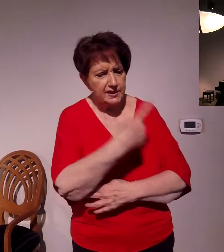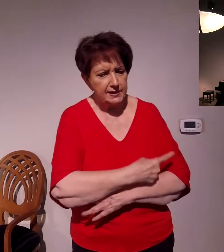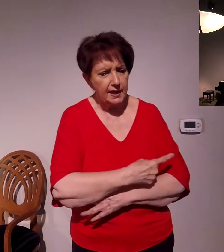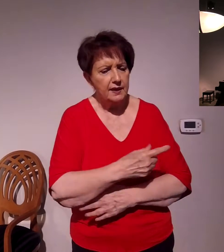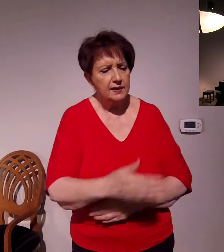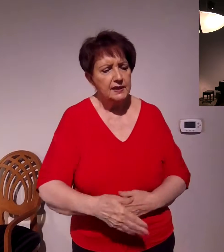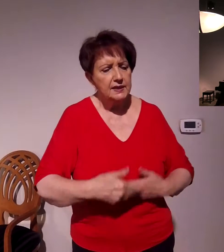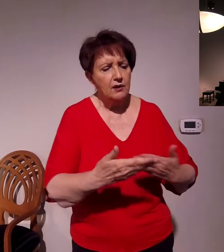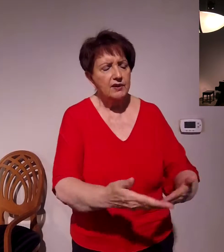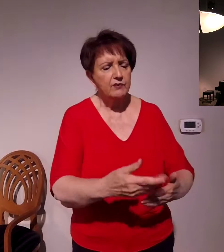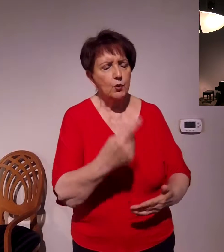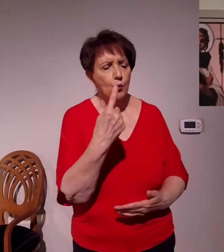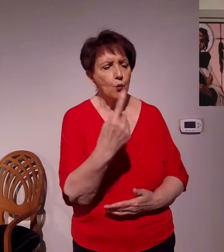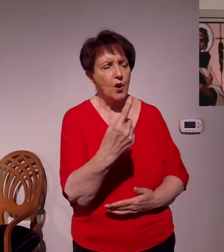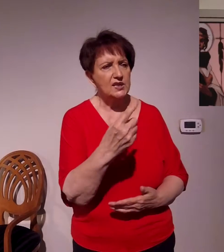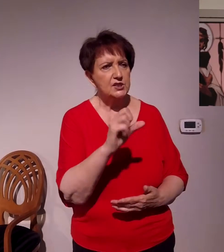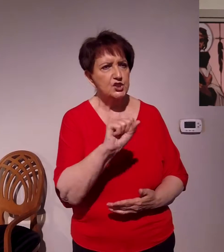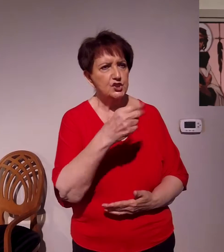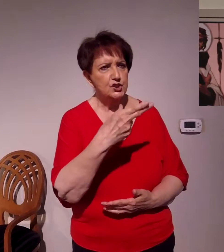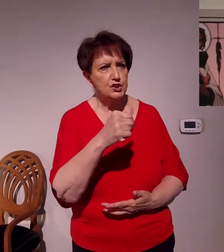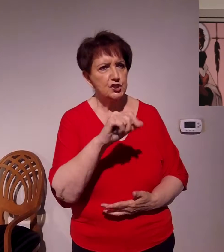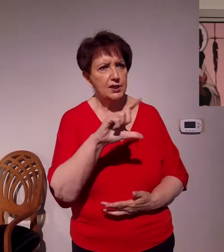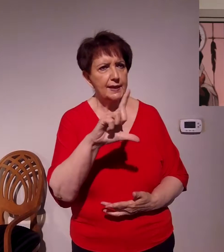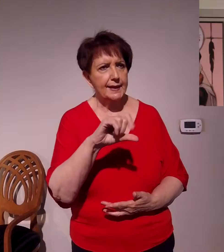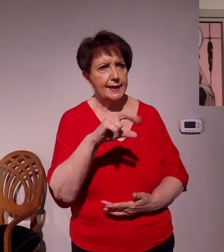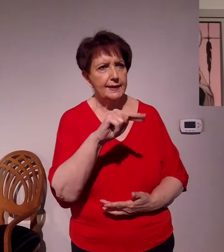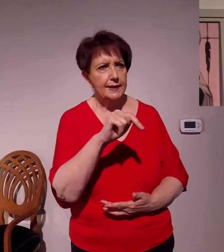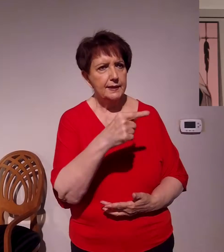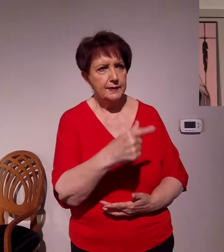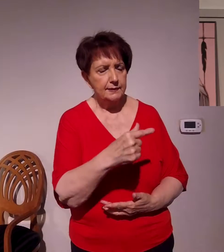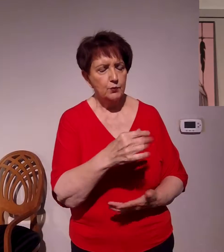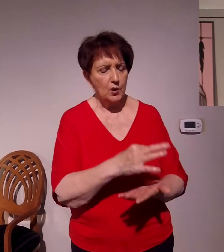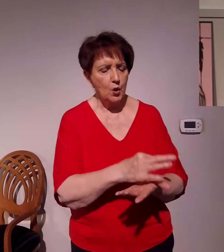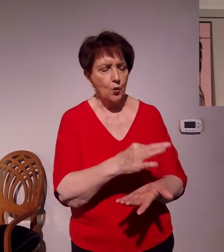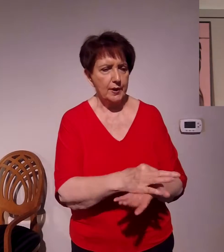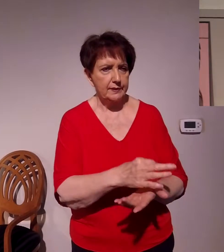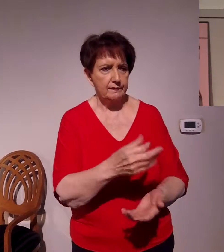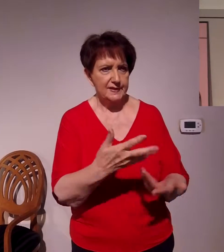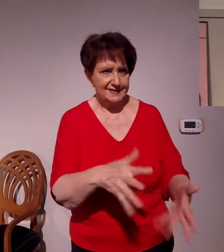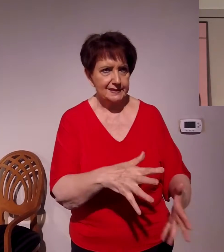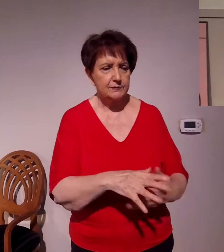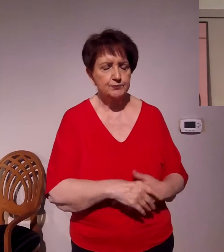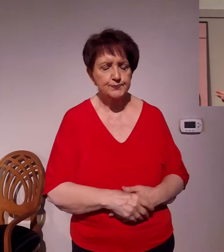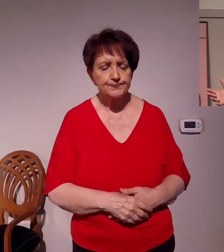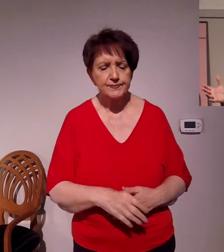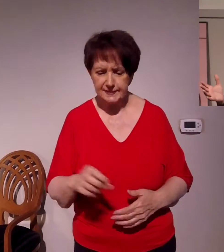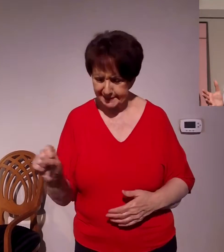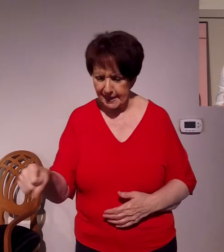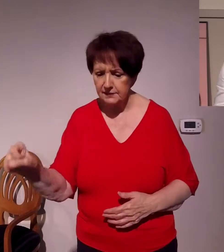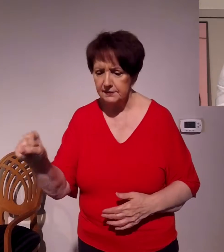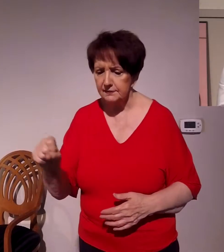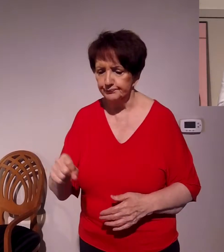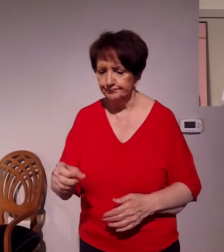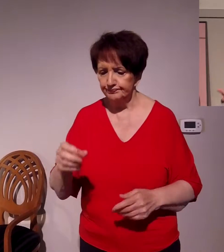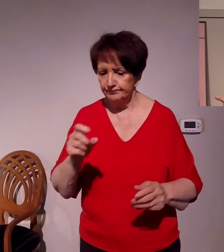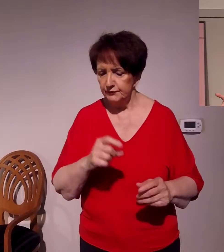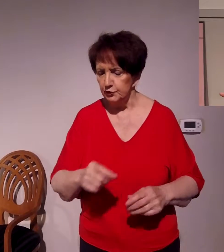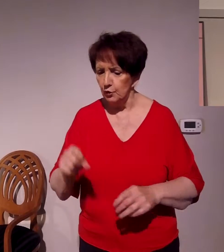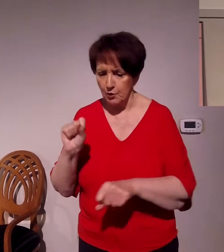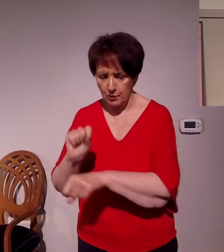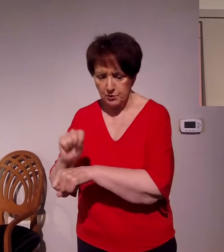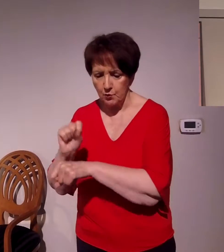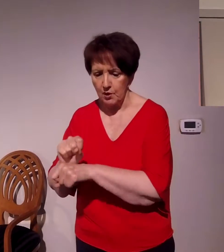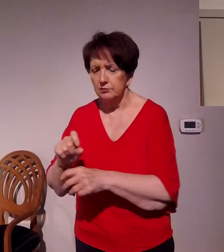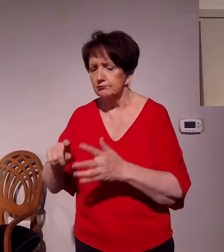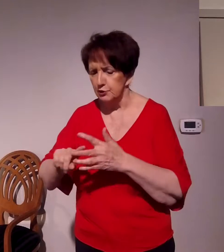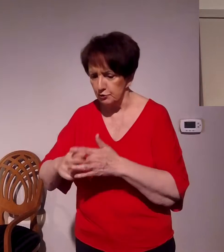give you a shilling. They were like so excited and said yes. So the day began, the laborers were in the field, they started to